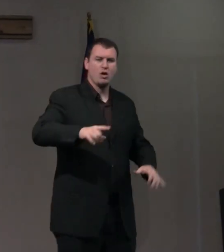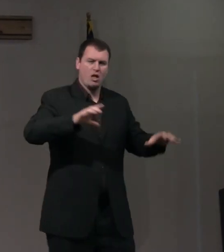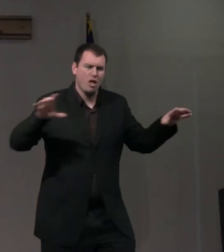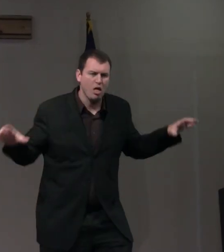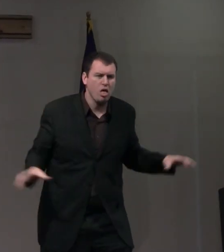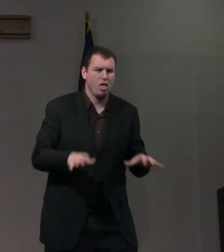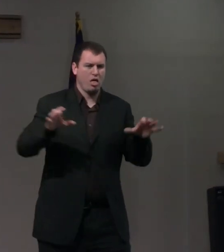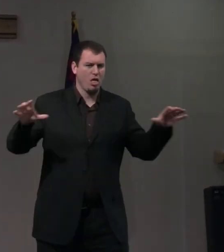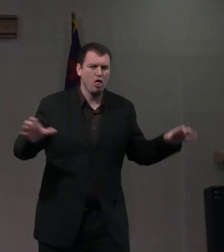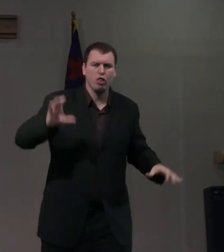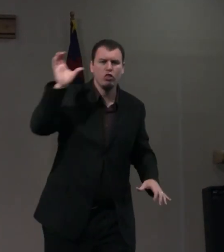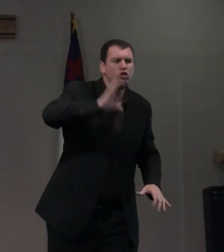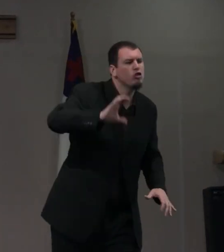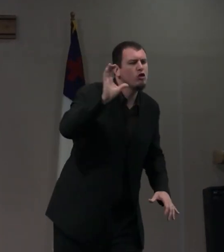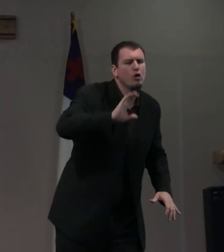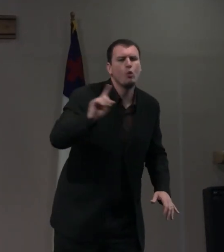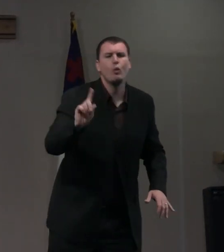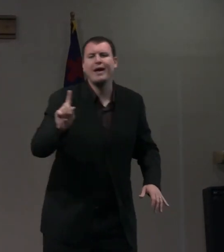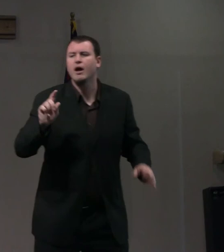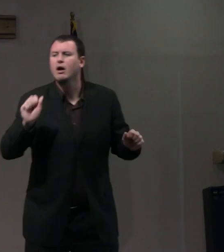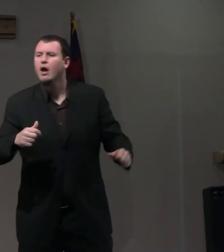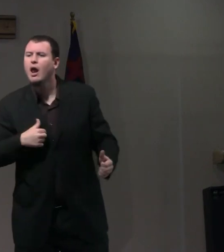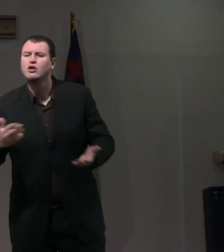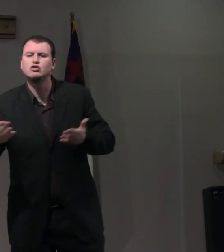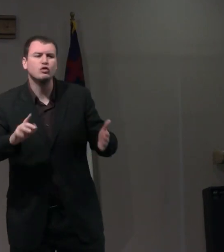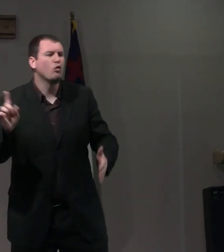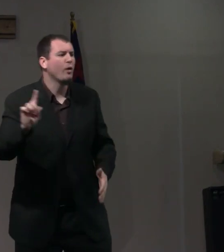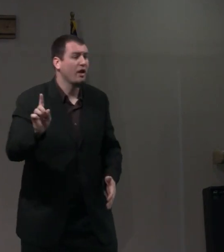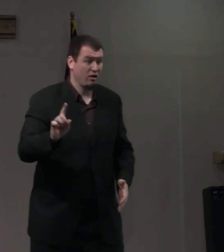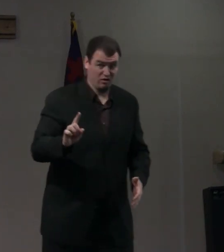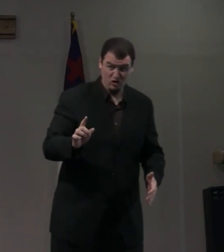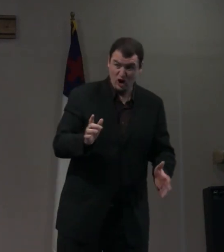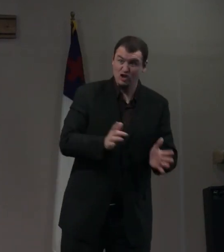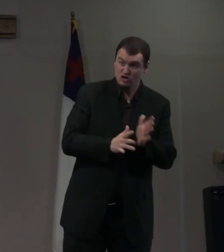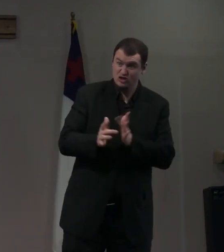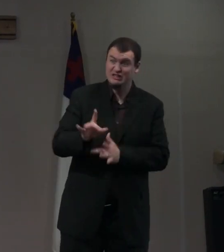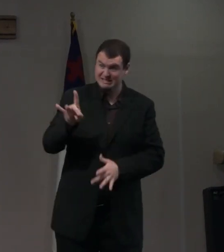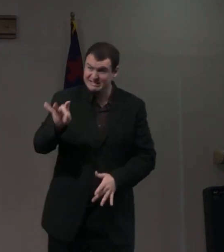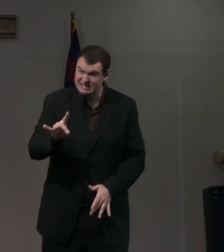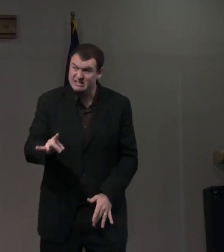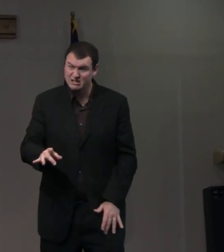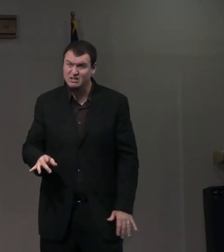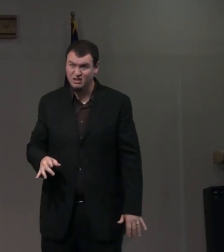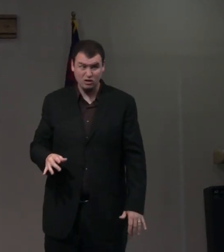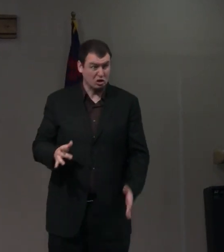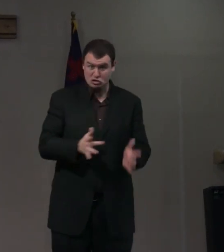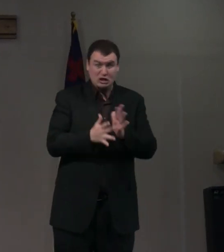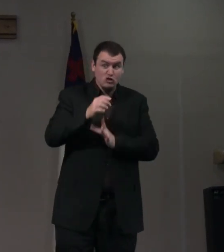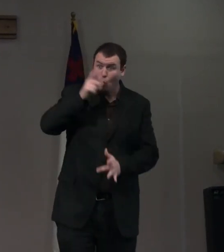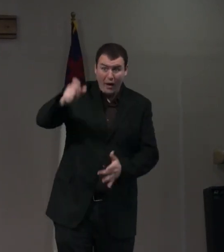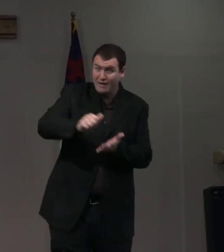Last one, are you actively seeking opportunities to serve? Jesus